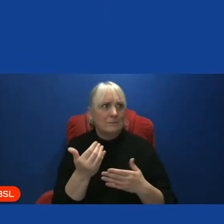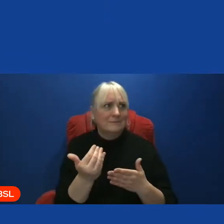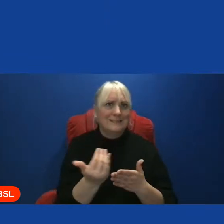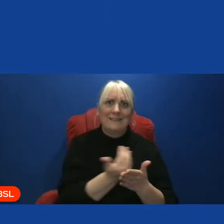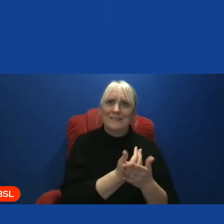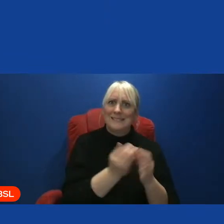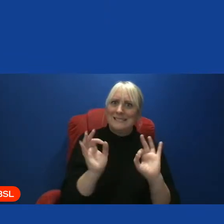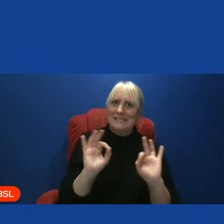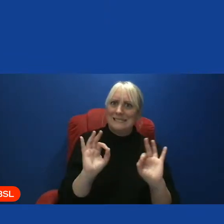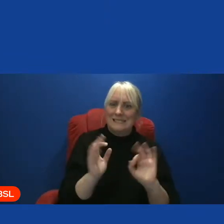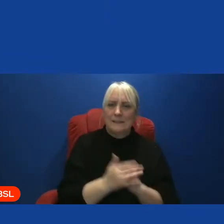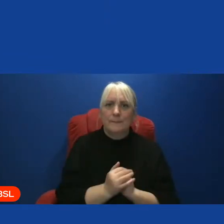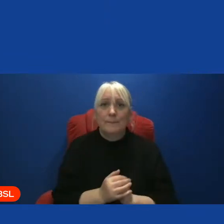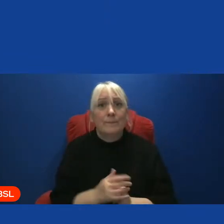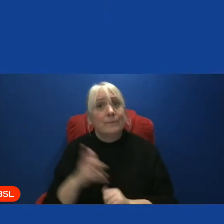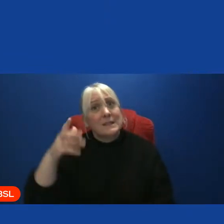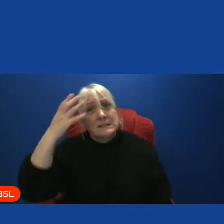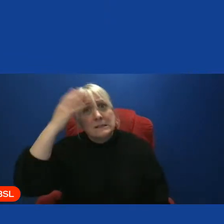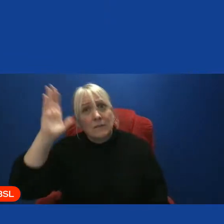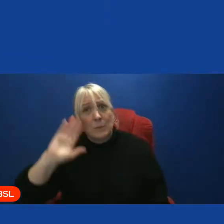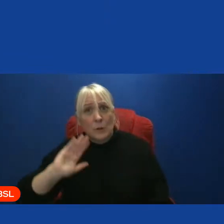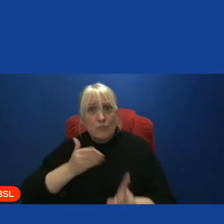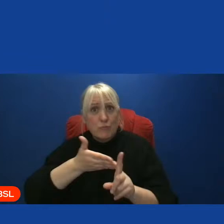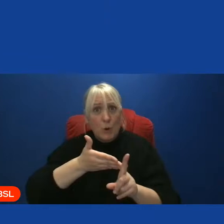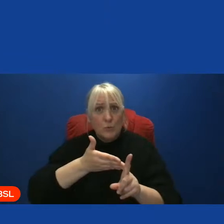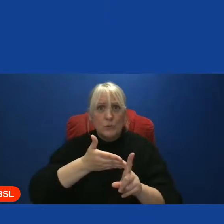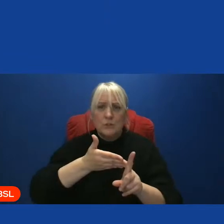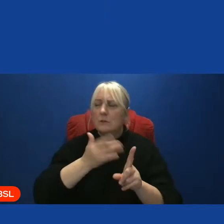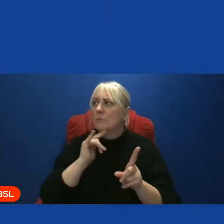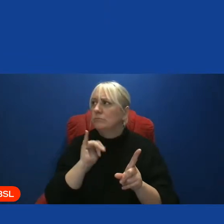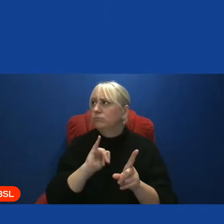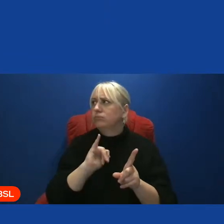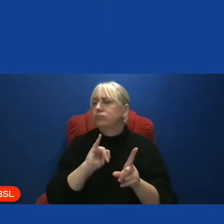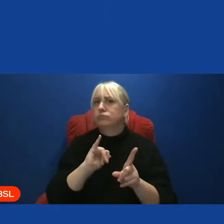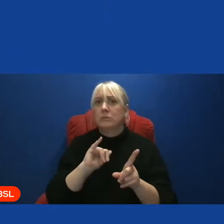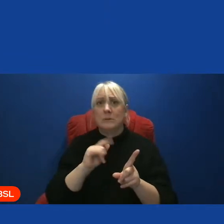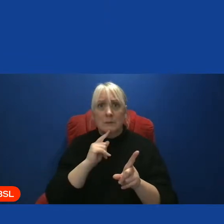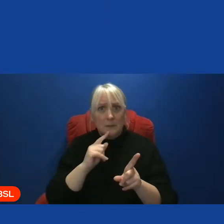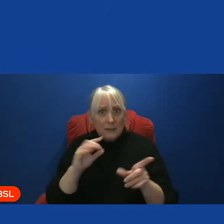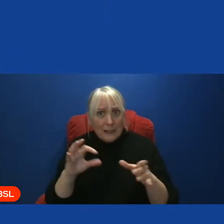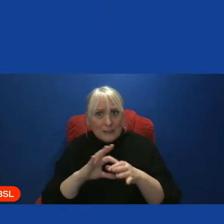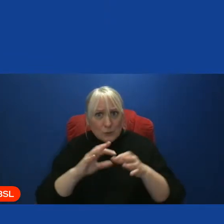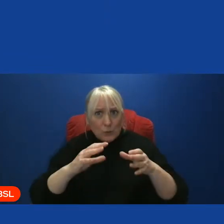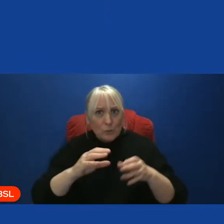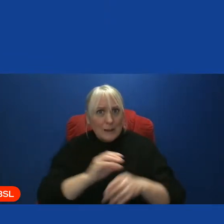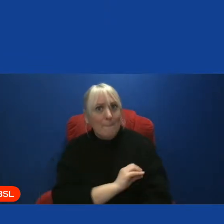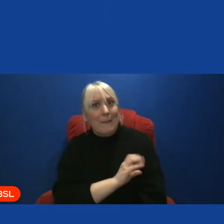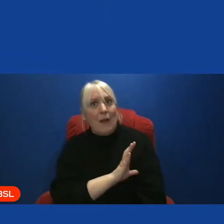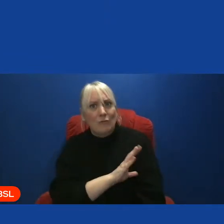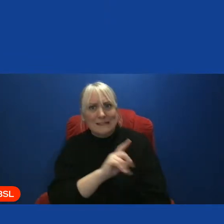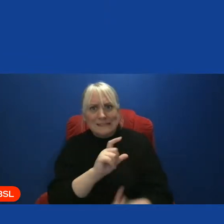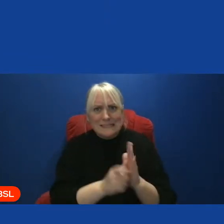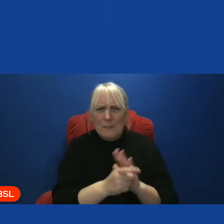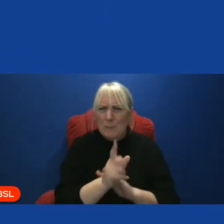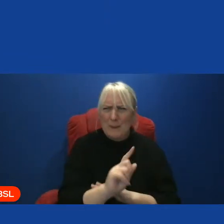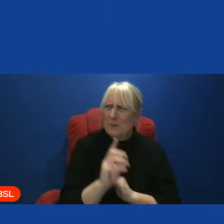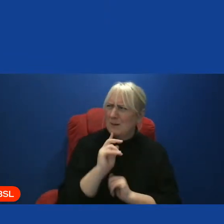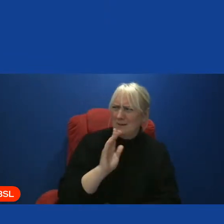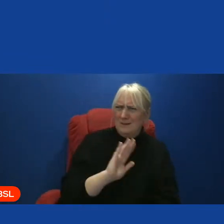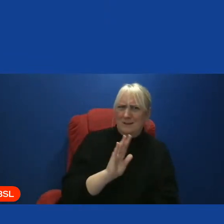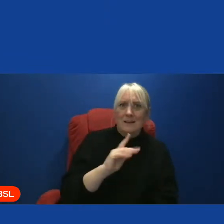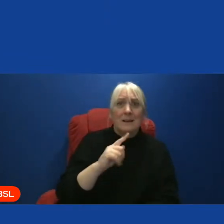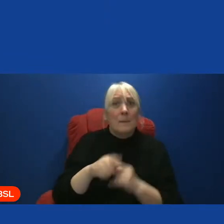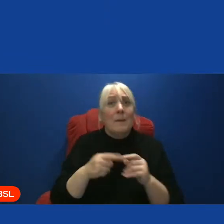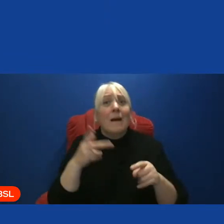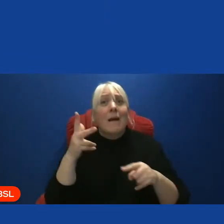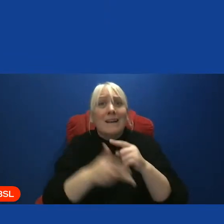This government's approach is absolutely not about empowering disabled people. It is about cutting costs at the expense